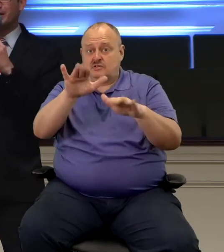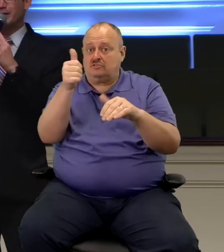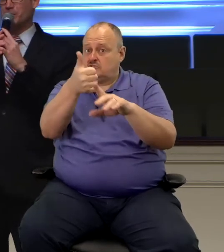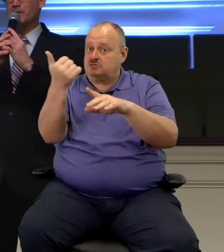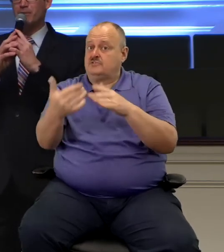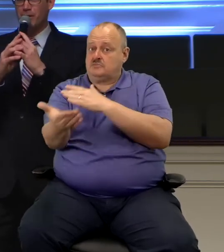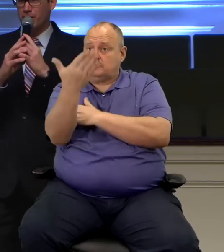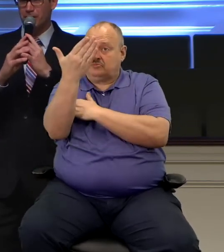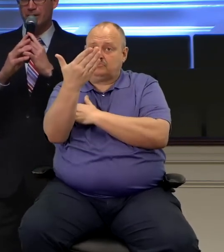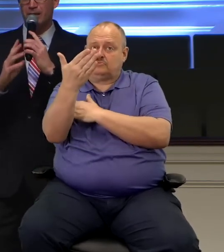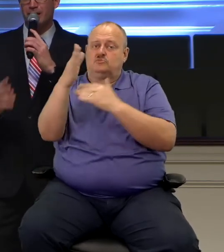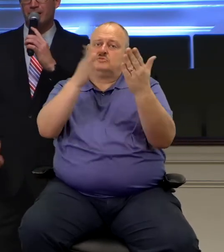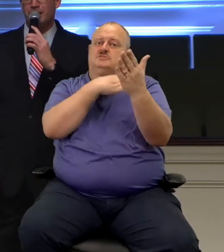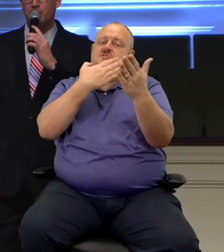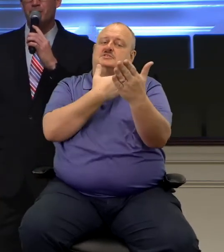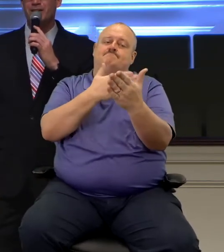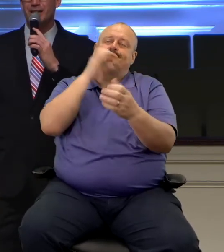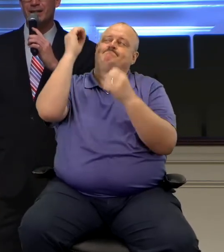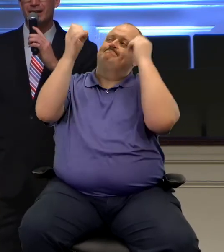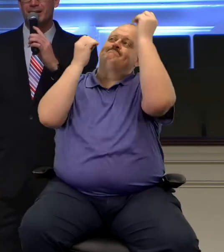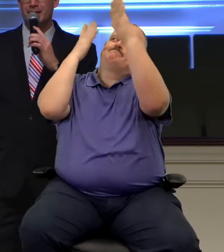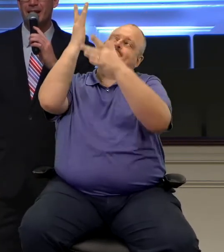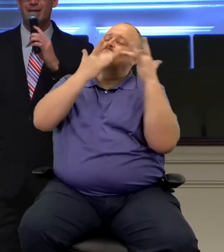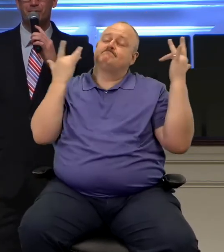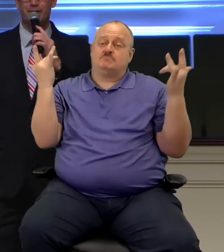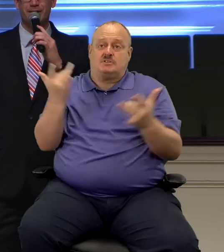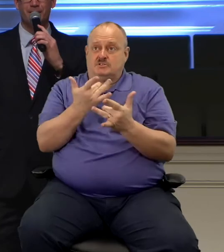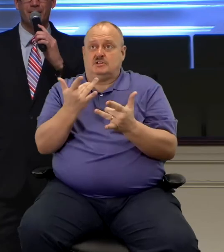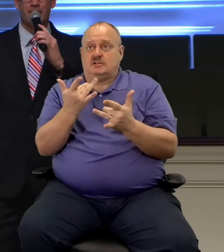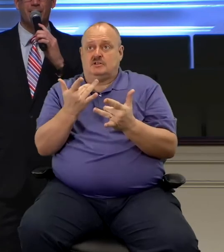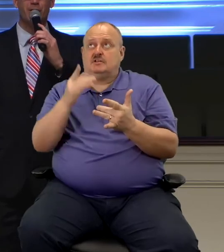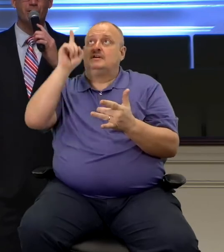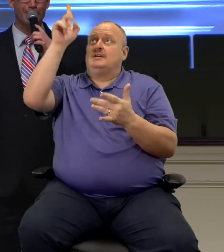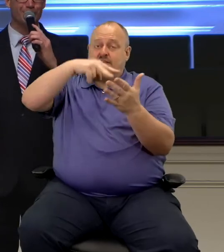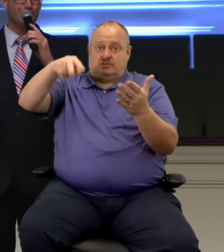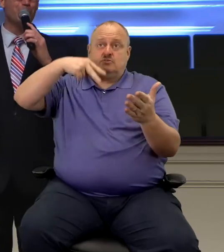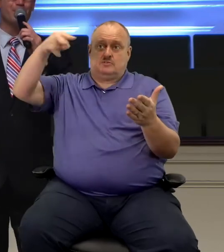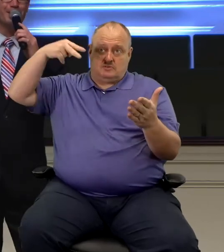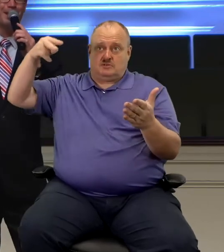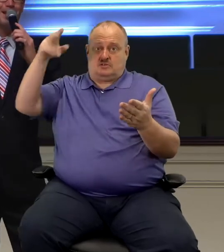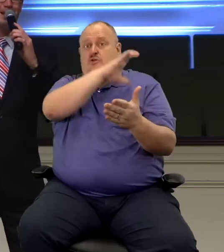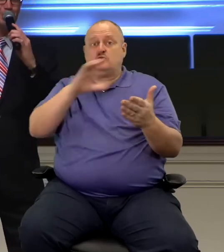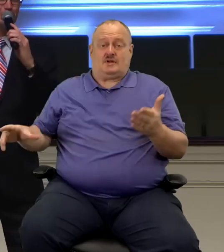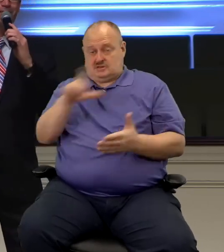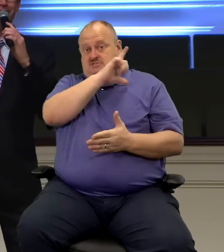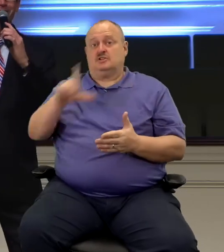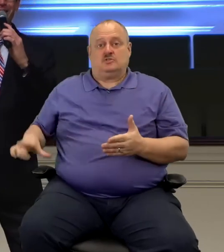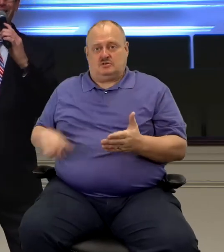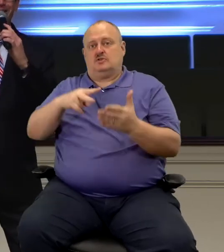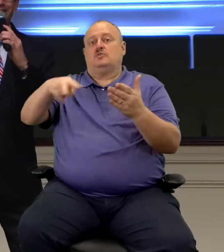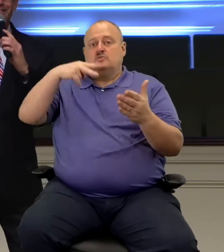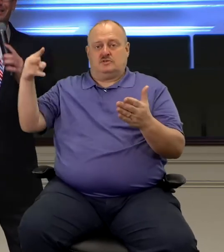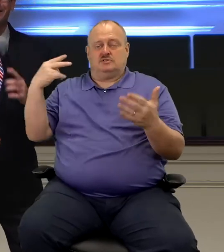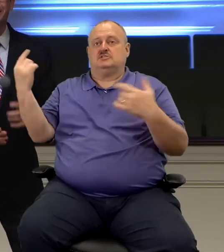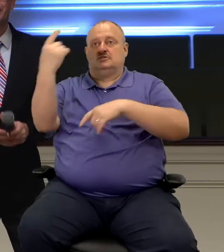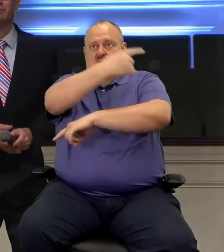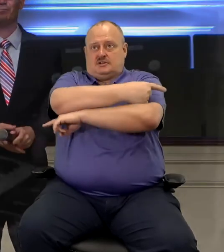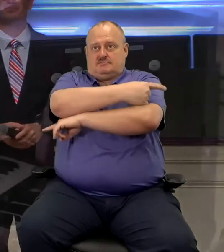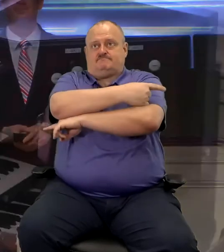lift our voices, we would lift our hearts, that we would sing, He is risen. Christ the Lord is risen today.